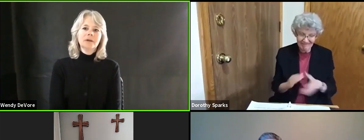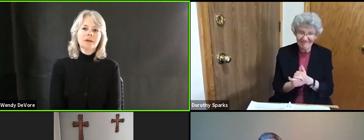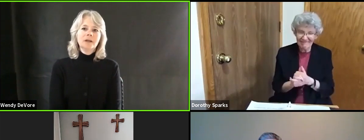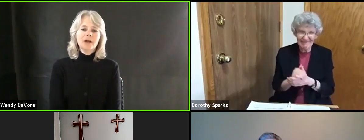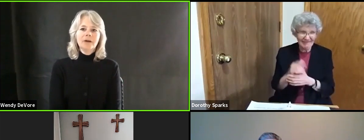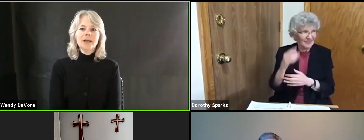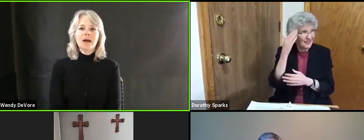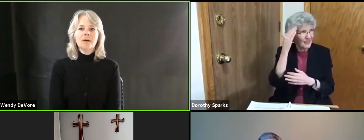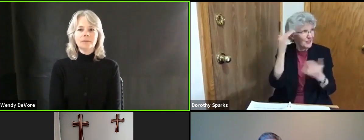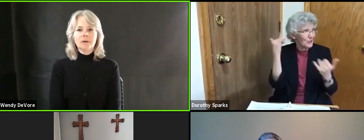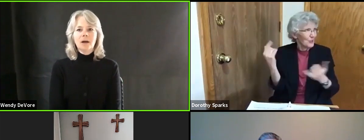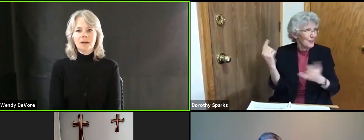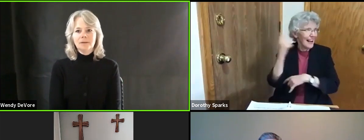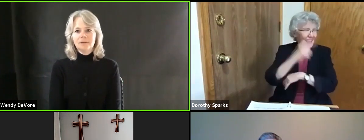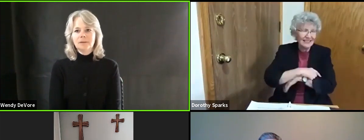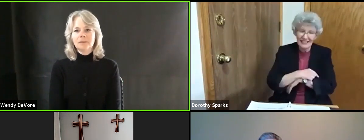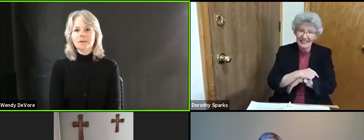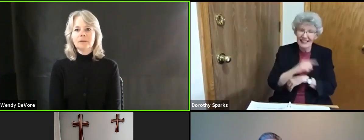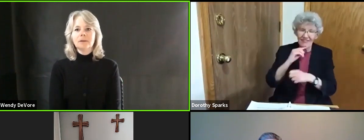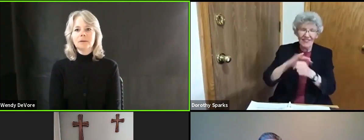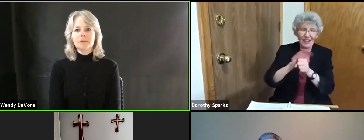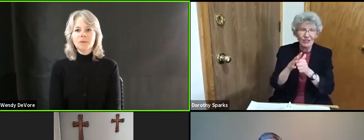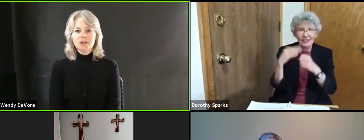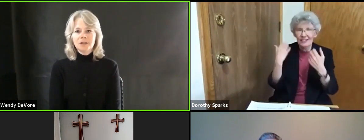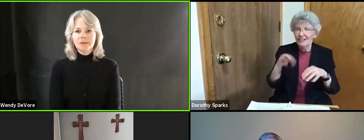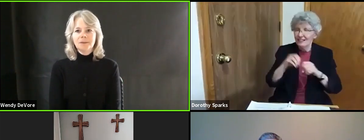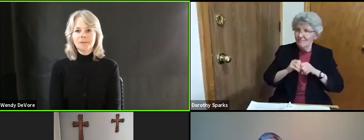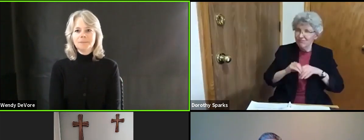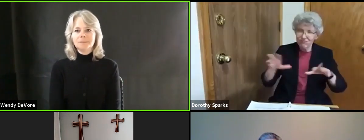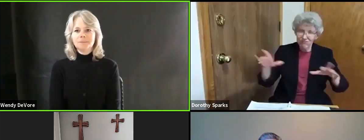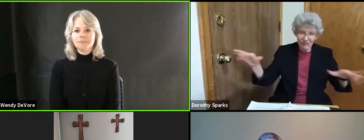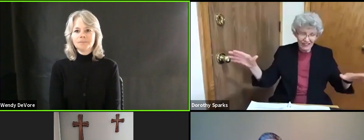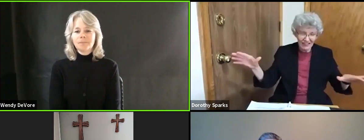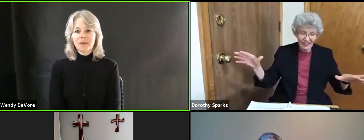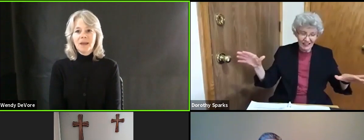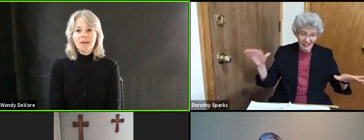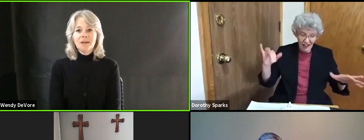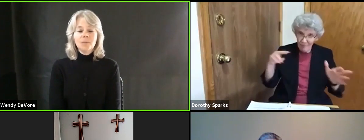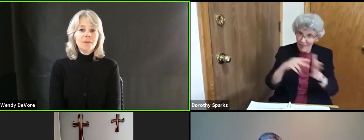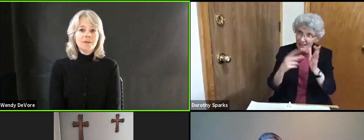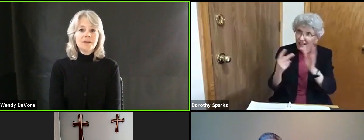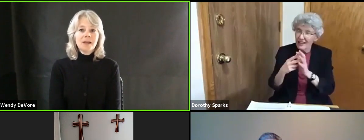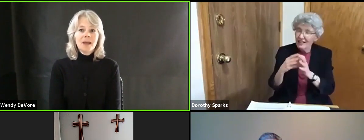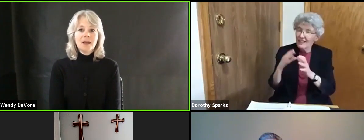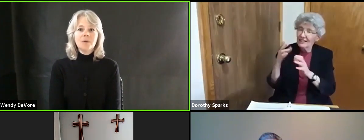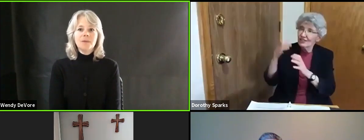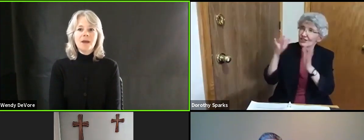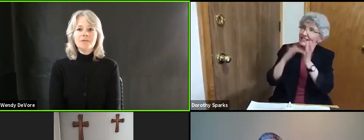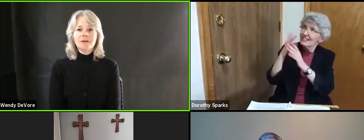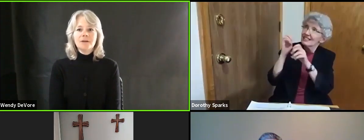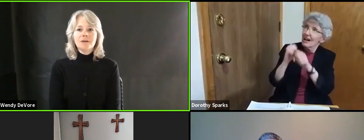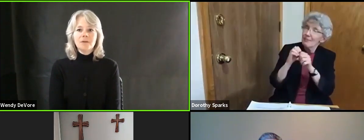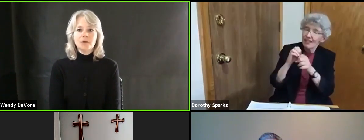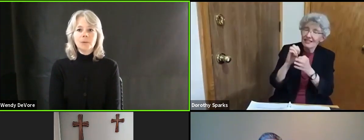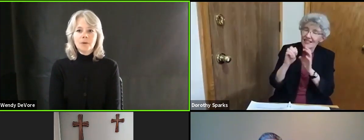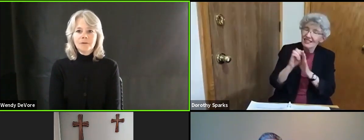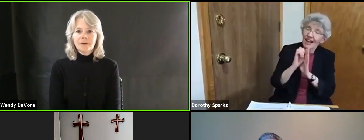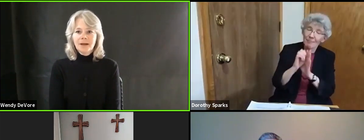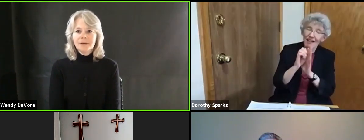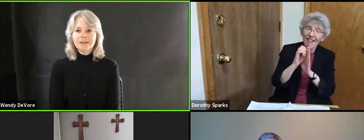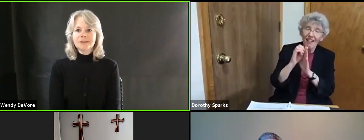of carrying out God's mission. And with today, with the advent of